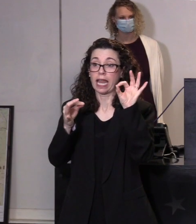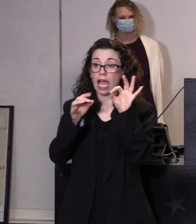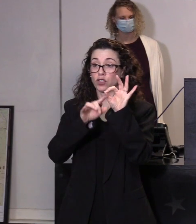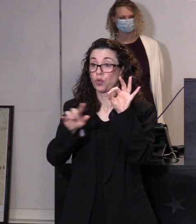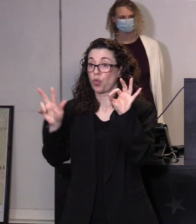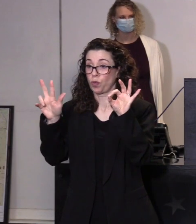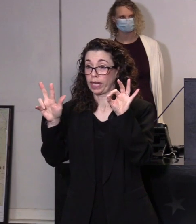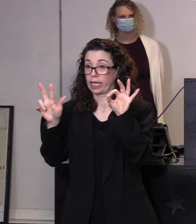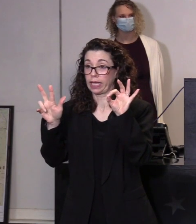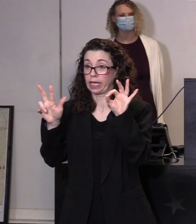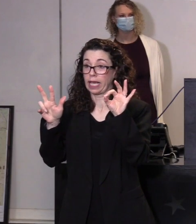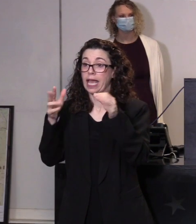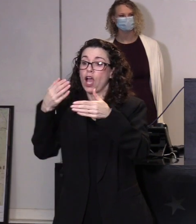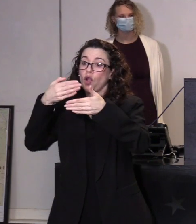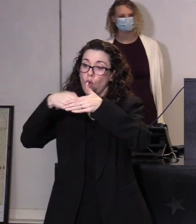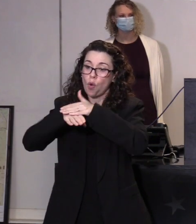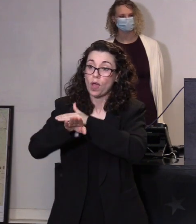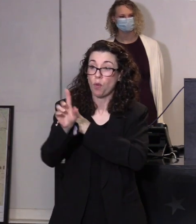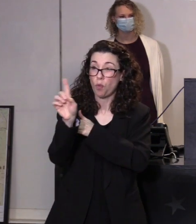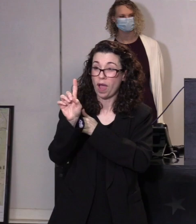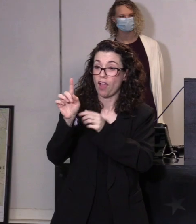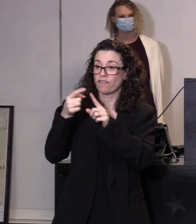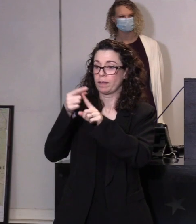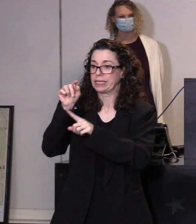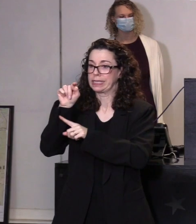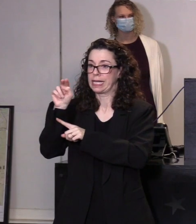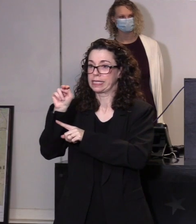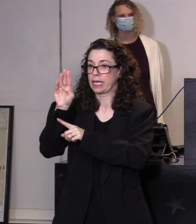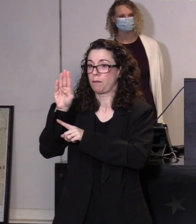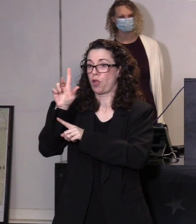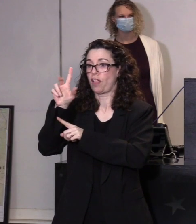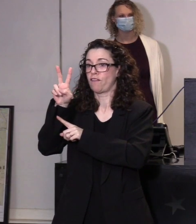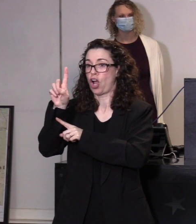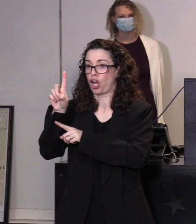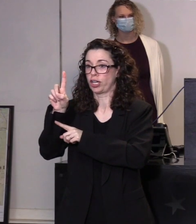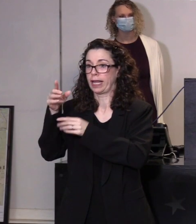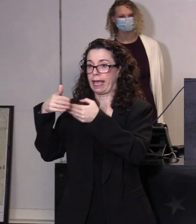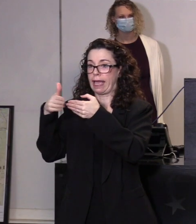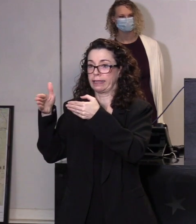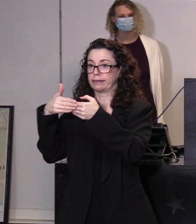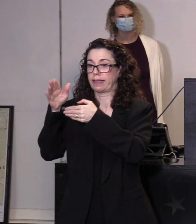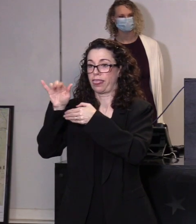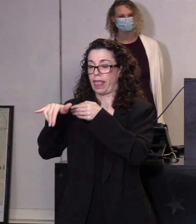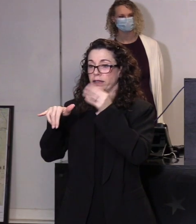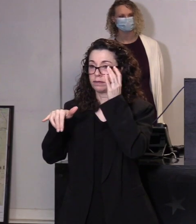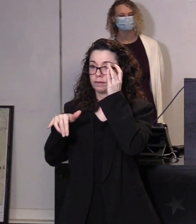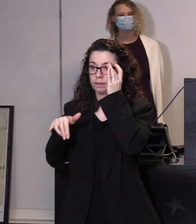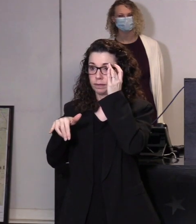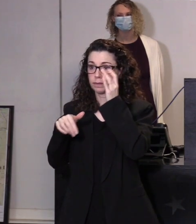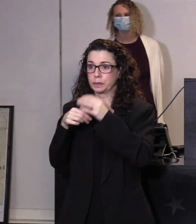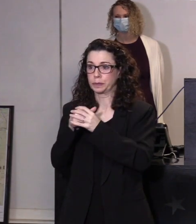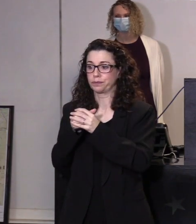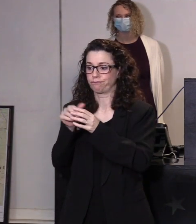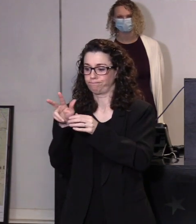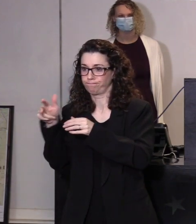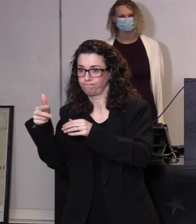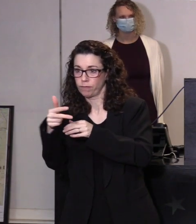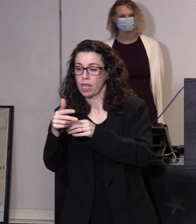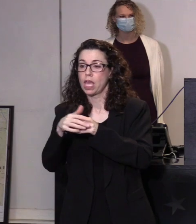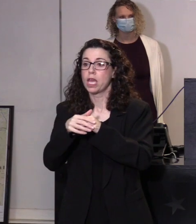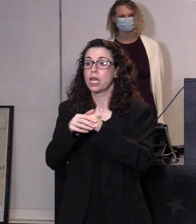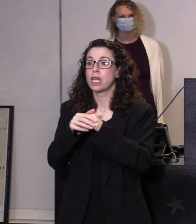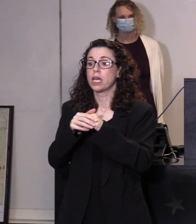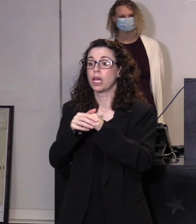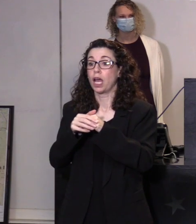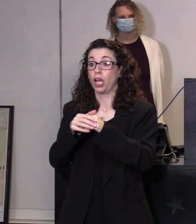entrance off the Tennessee Boulevard gate entrance of the fairgrounds. We are doing the testing under a